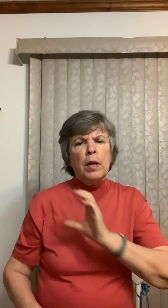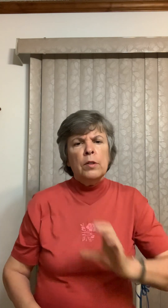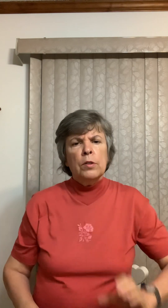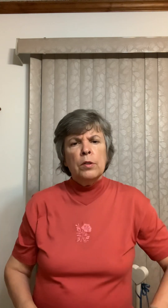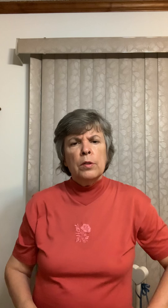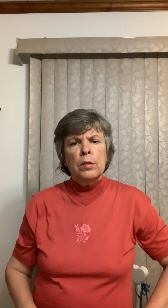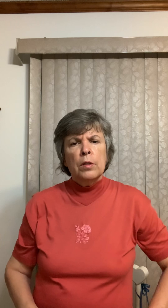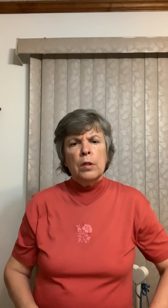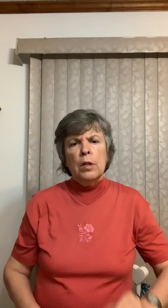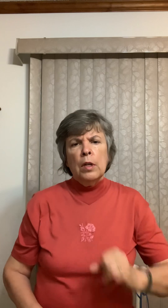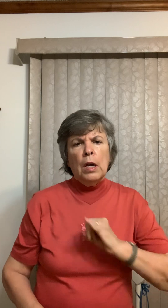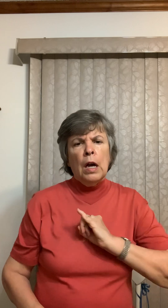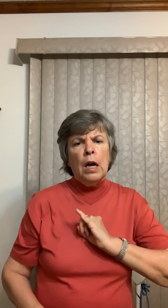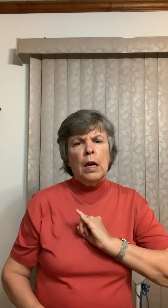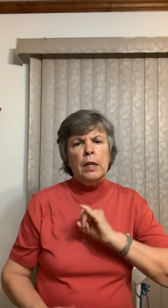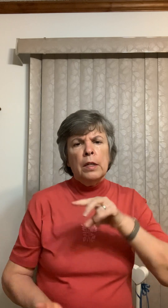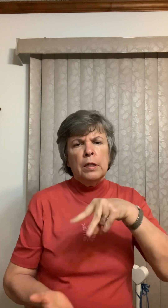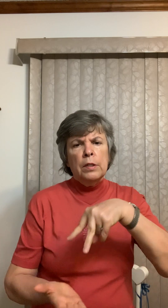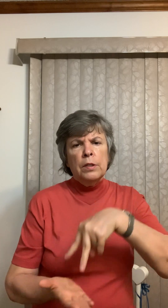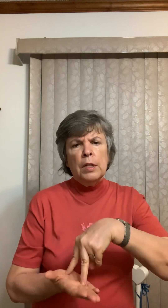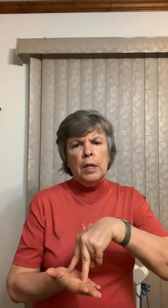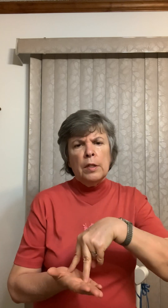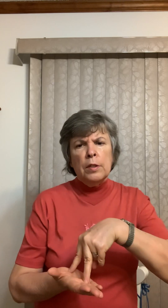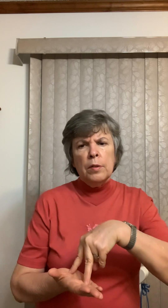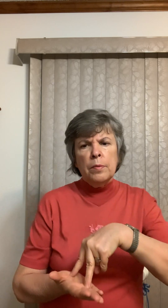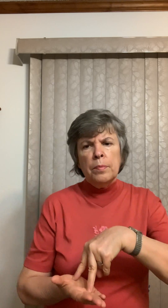Christ I stand.